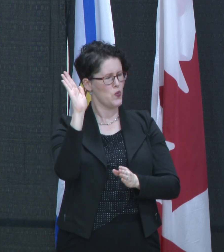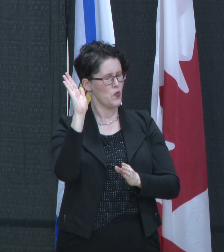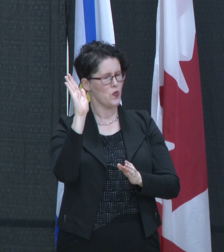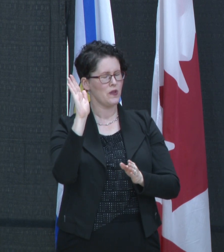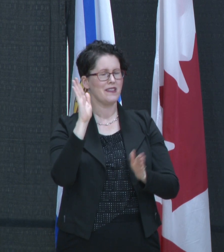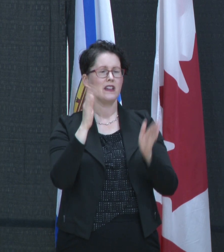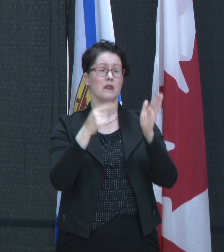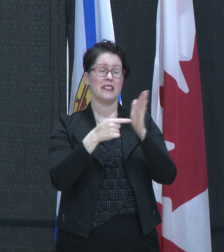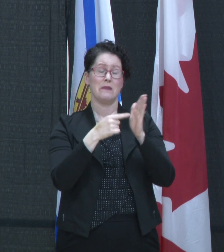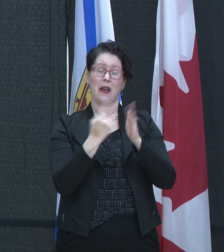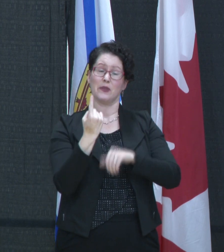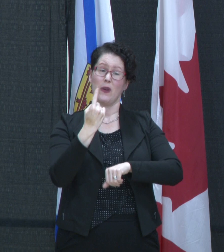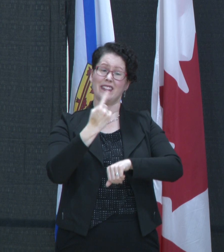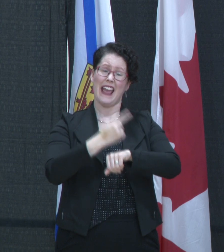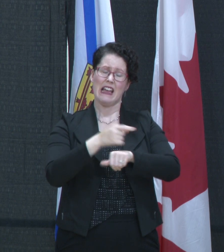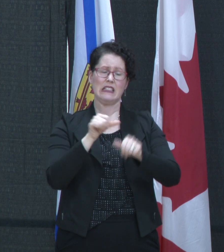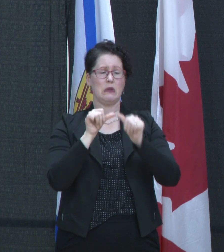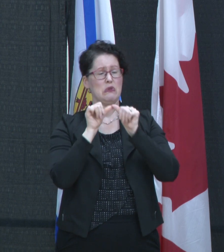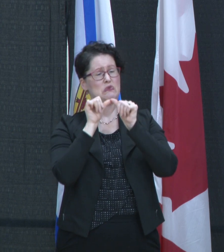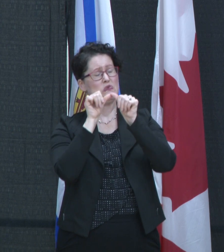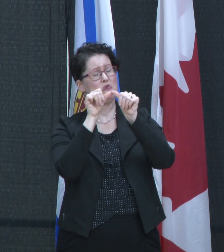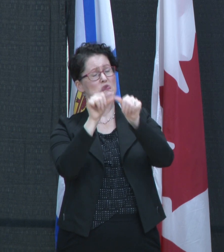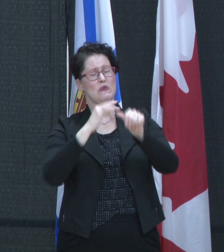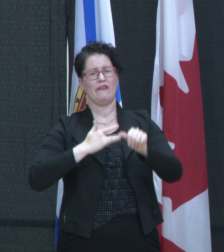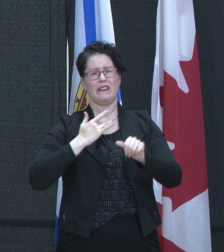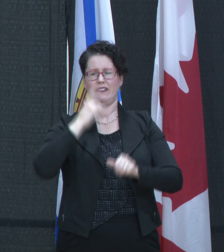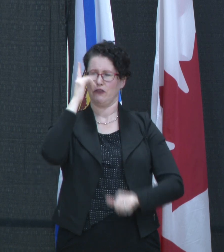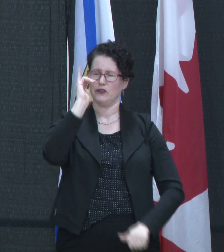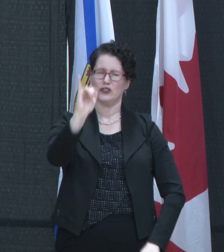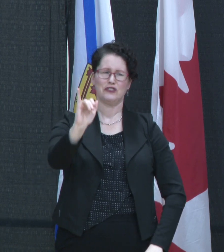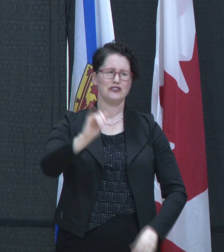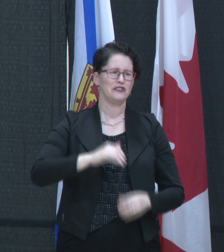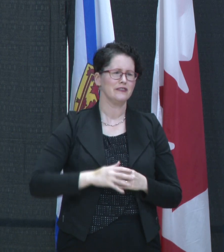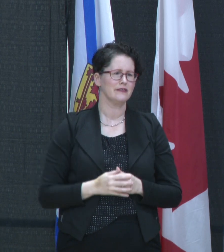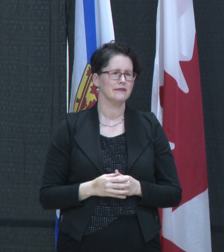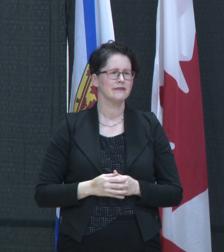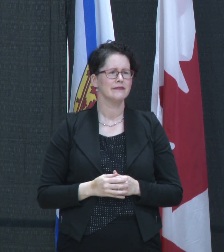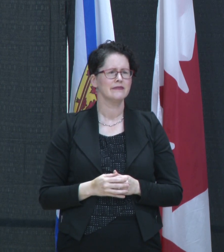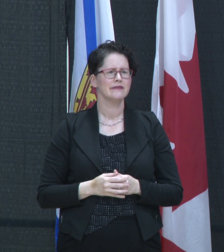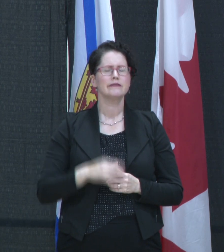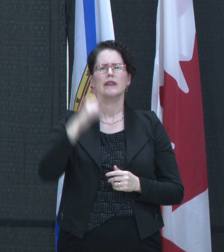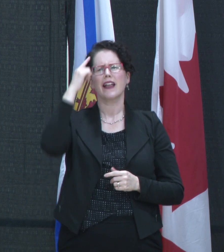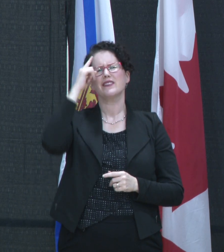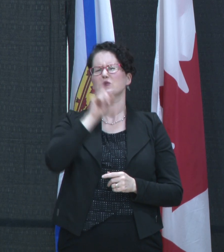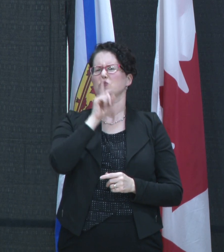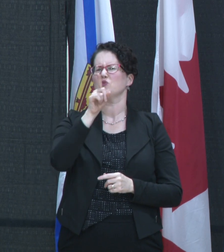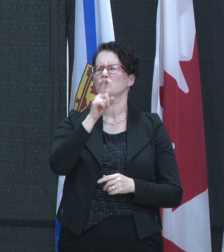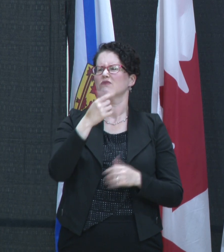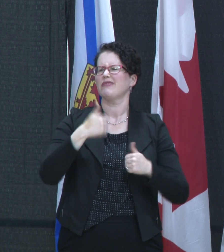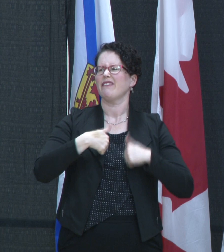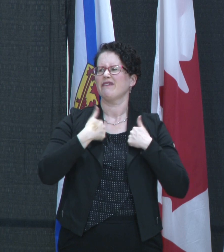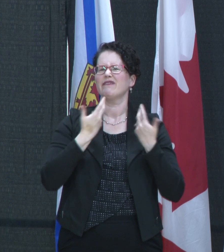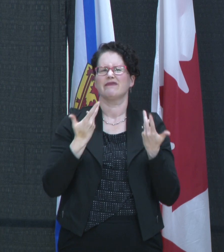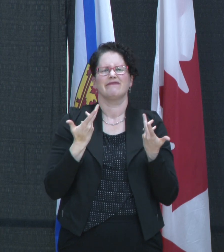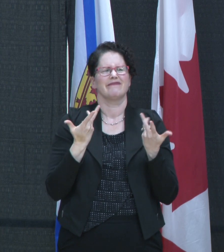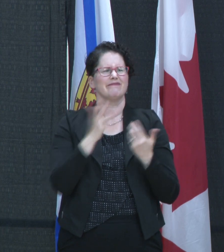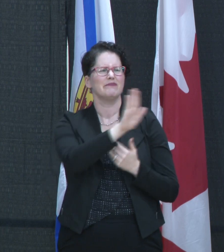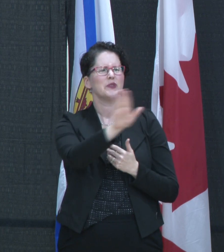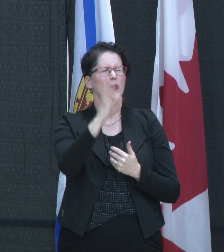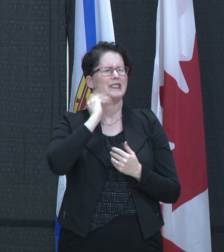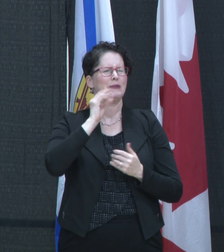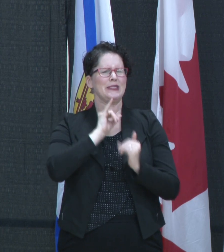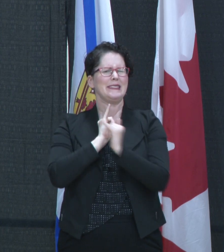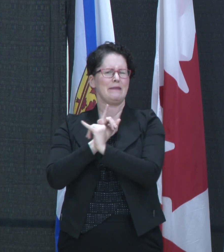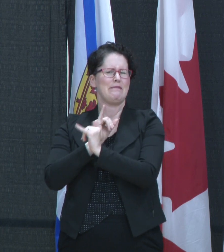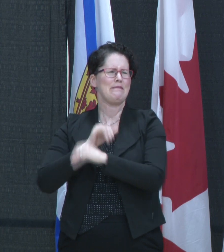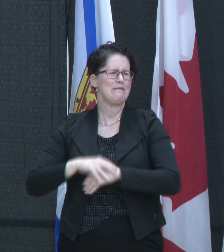they lasted forever. And I think that's so true for life in general. So graduates, after walking across this